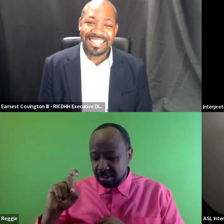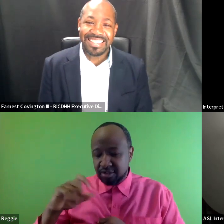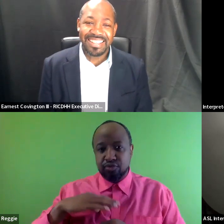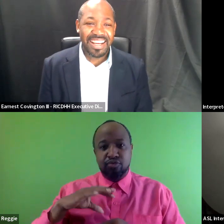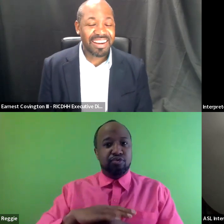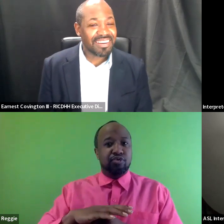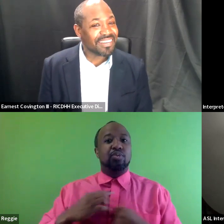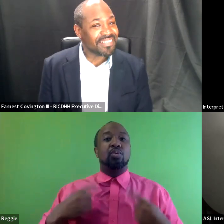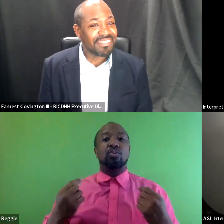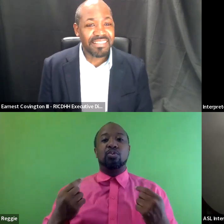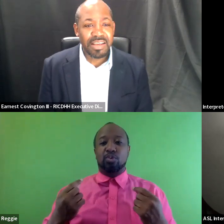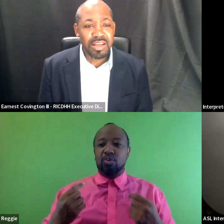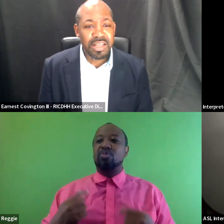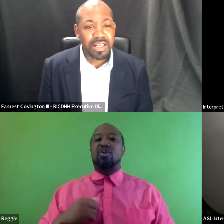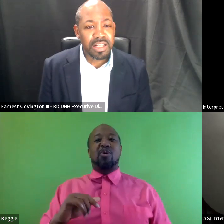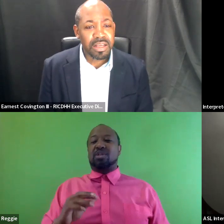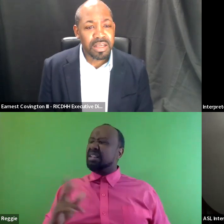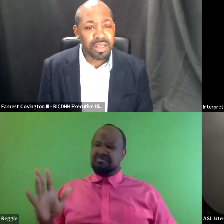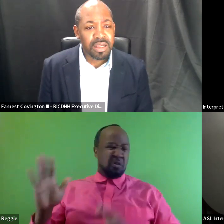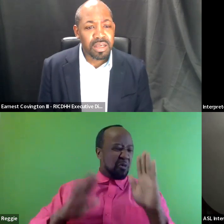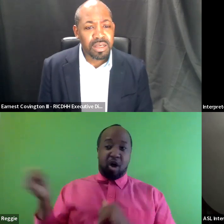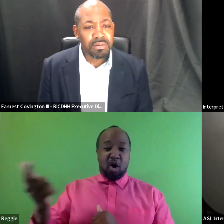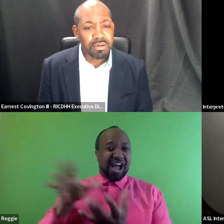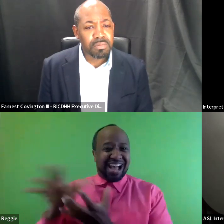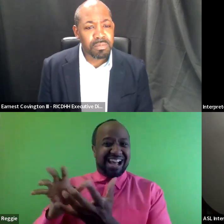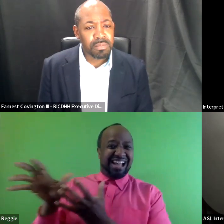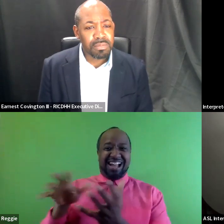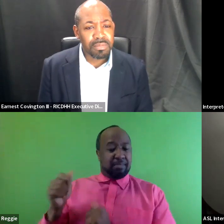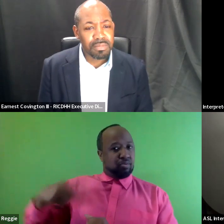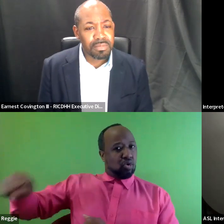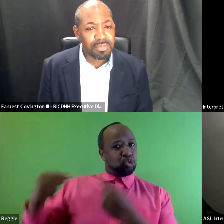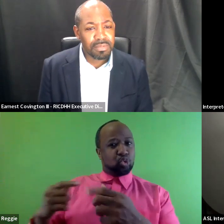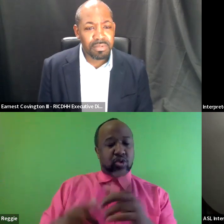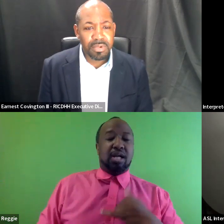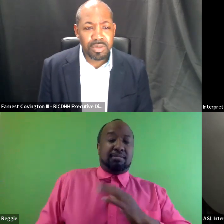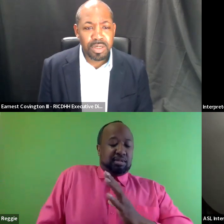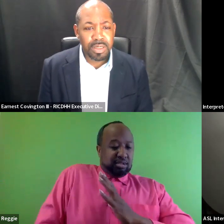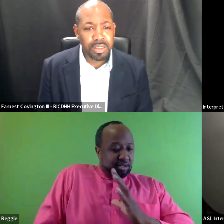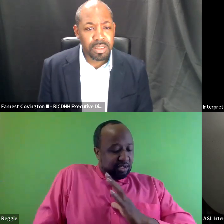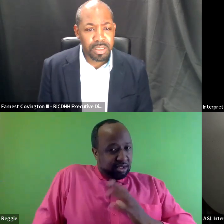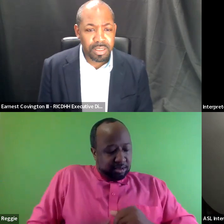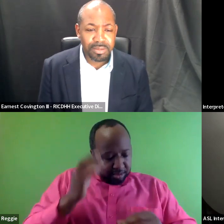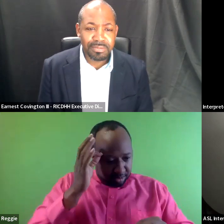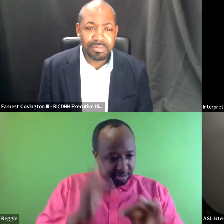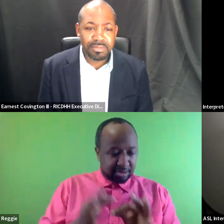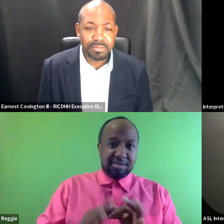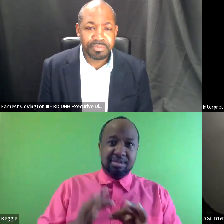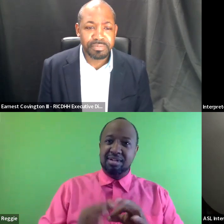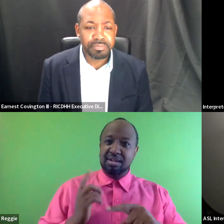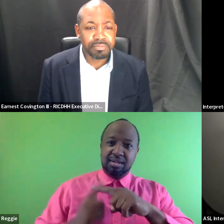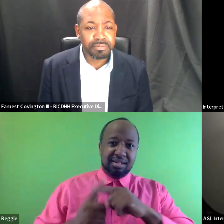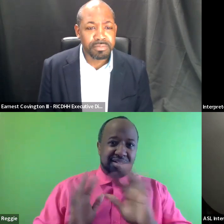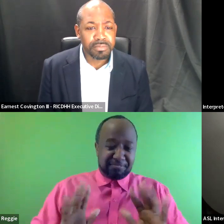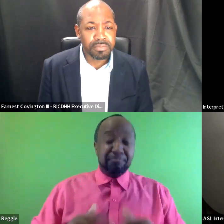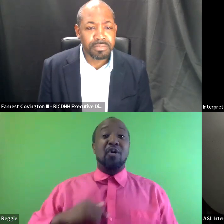I was freaking out. Are you serious? What? So they were all laughing and saying, don't worry. But I was like, oh